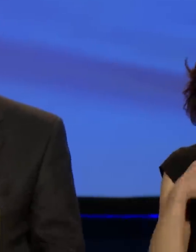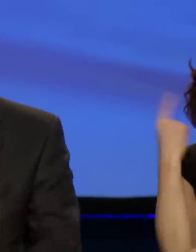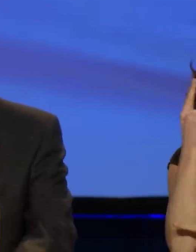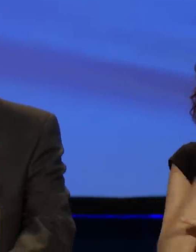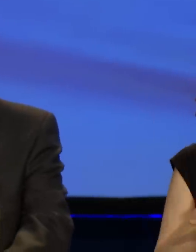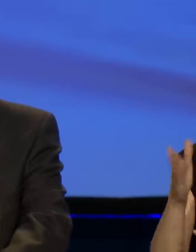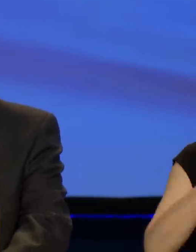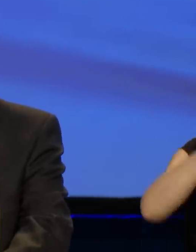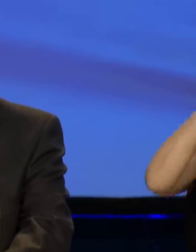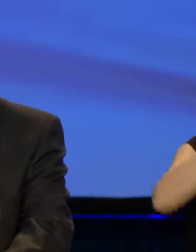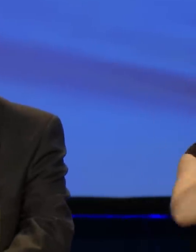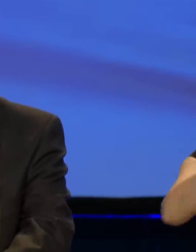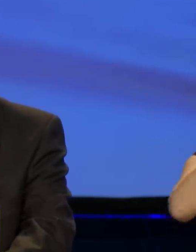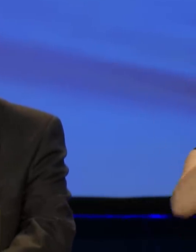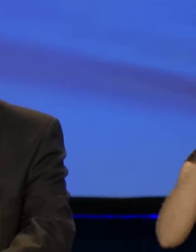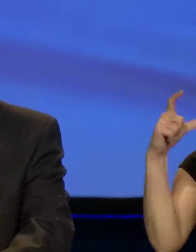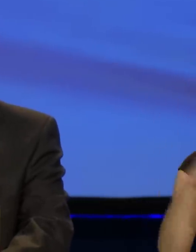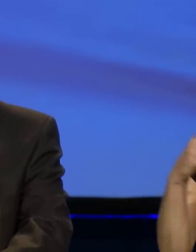the yes city of Dundee,